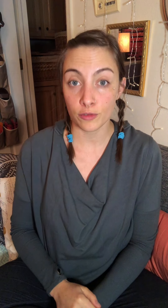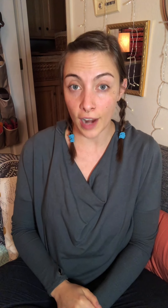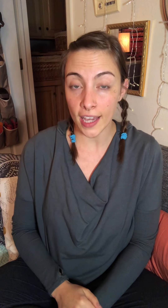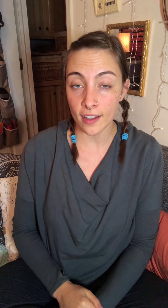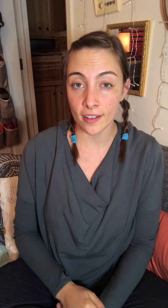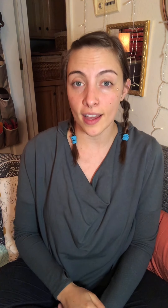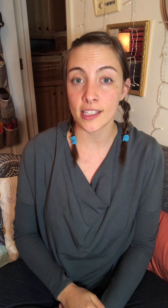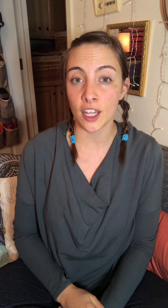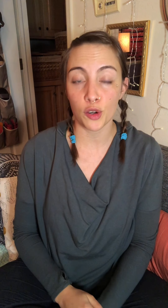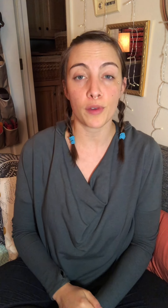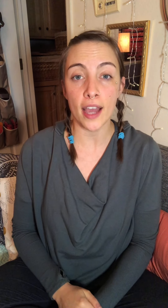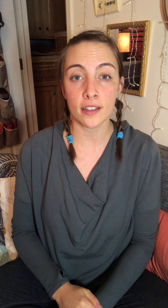right as in correct,